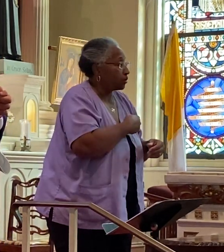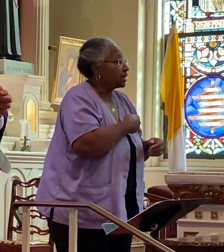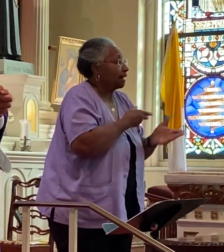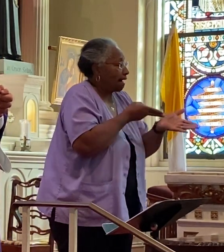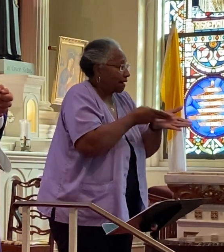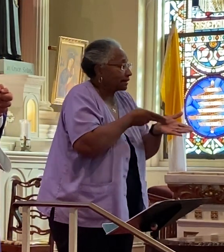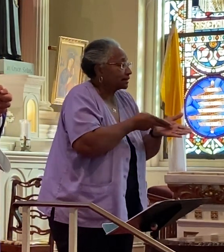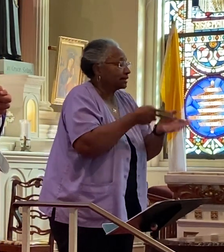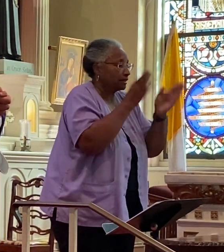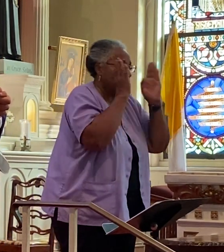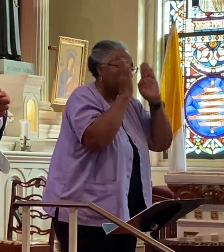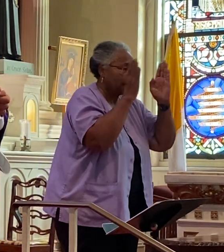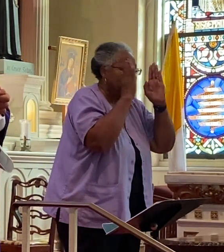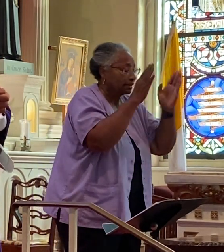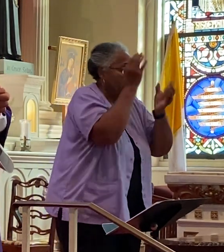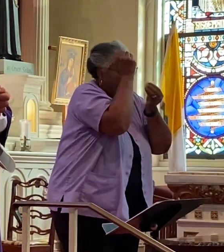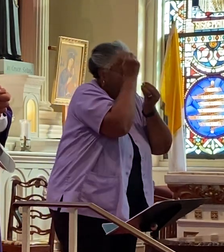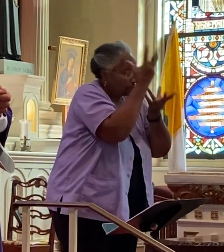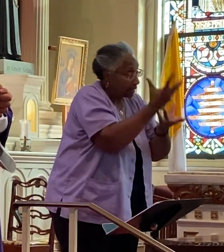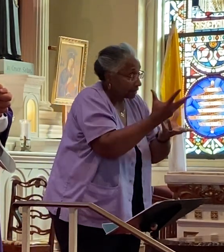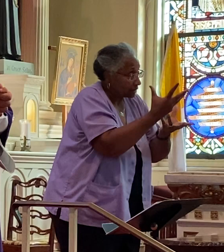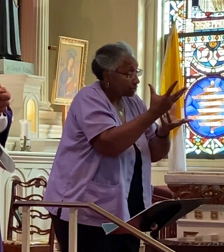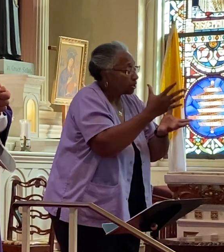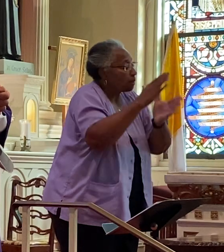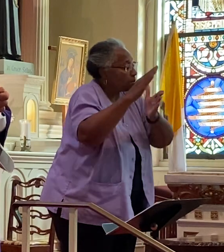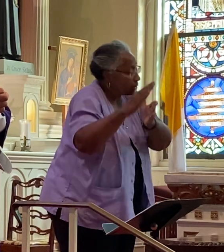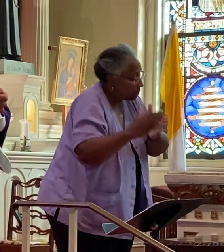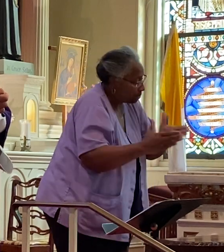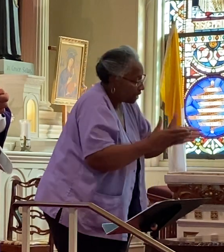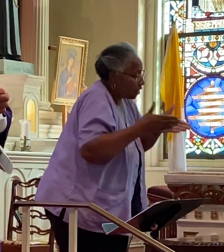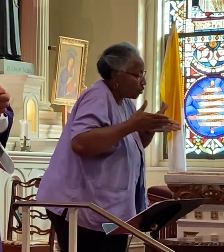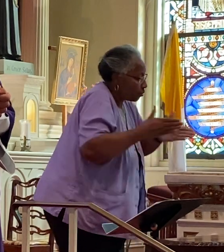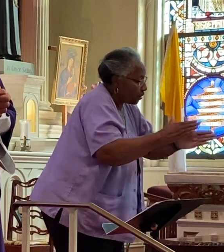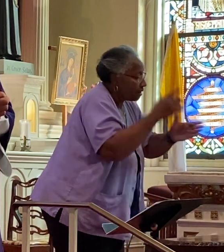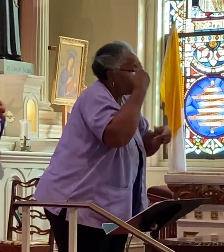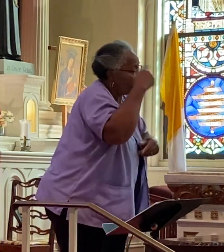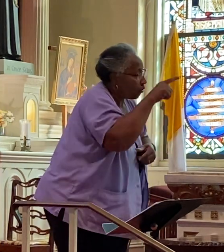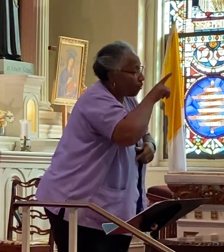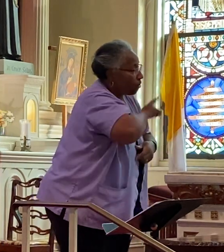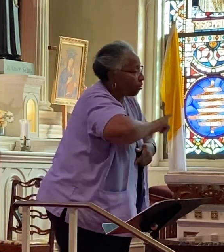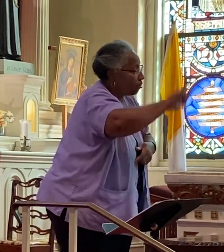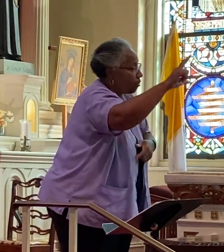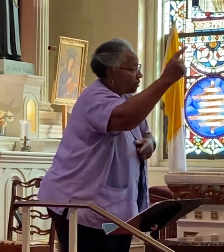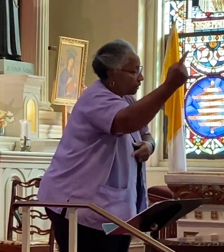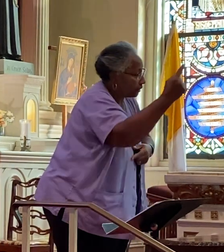voice, prepare the way of the Lord. Amen.